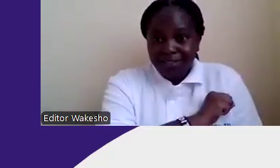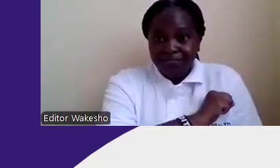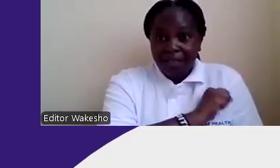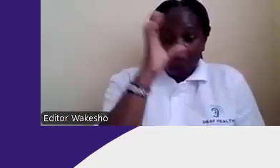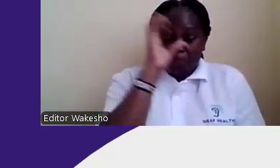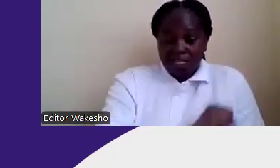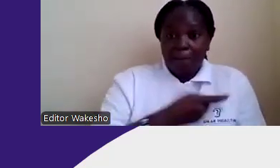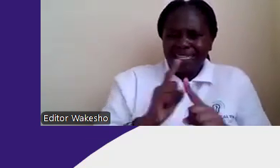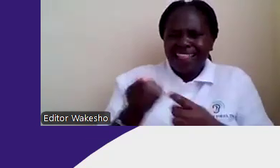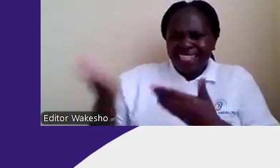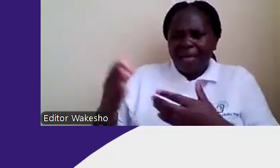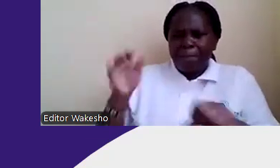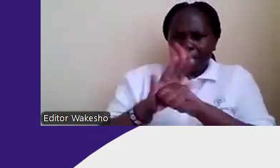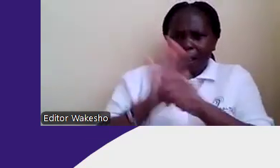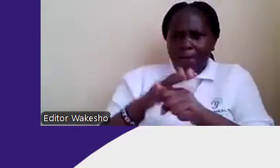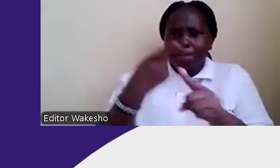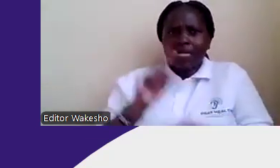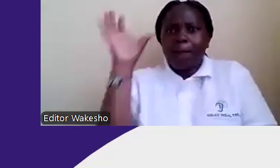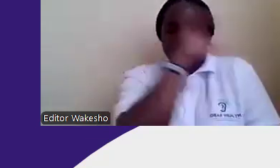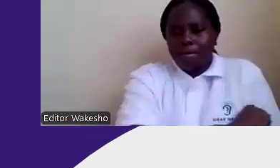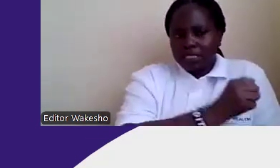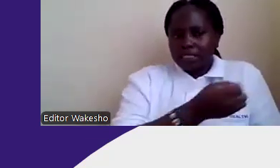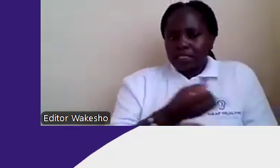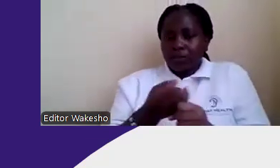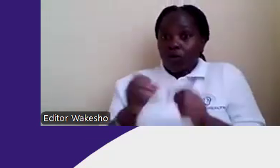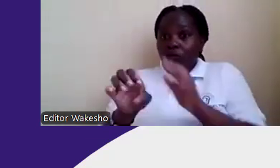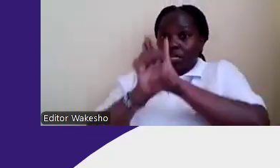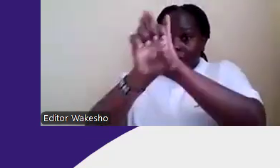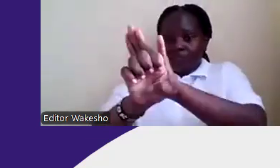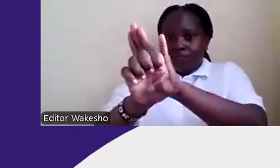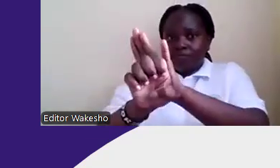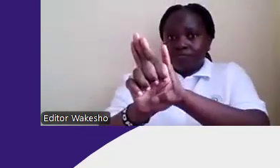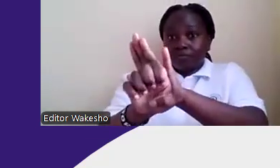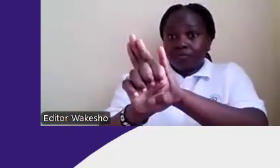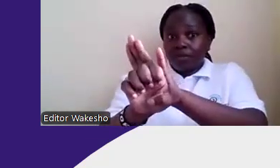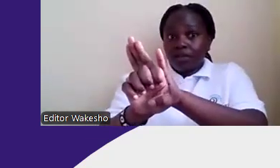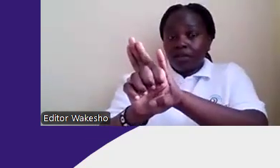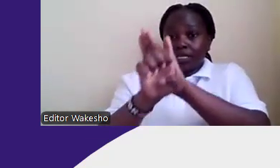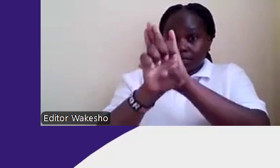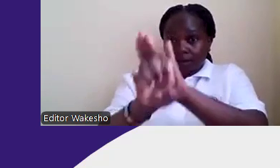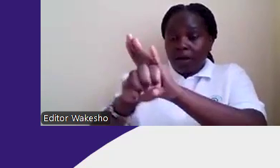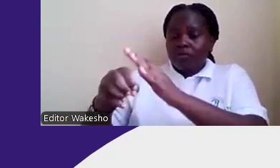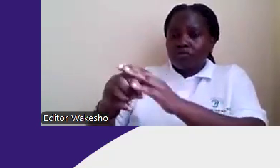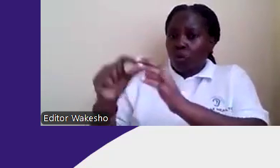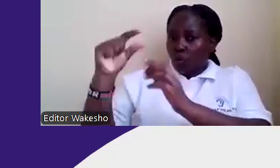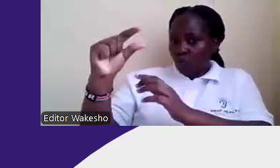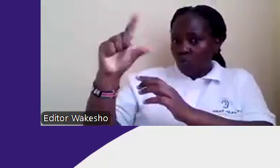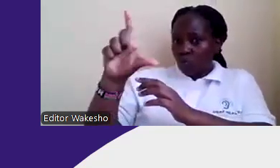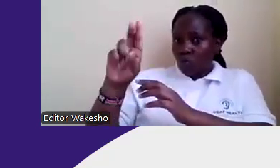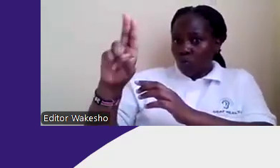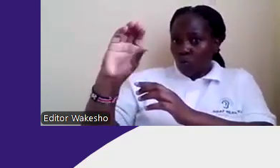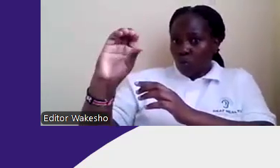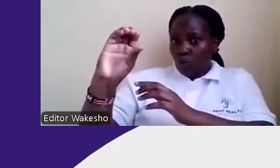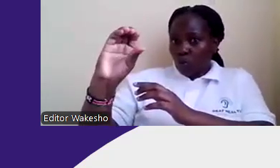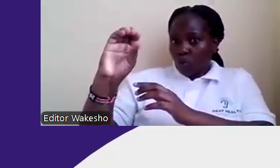because you have enough glucose in the blood. In fact, you have enough glucose in the blood, correct? In fact, you